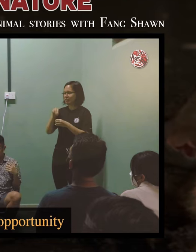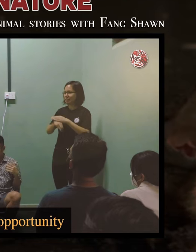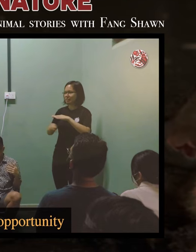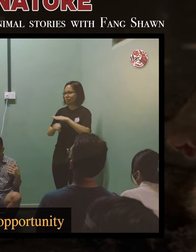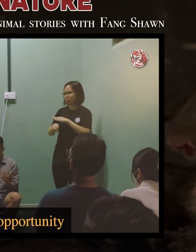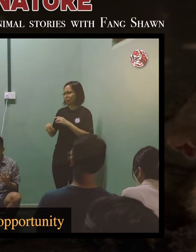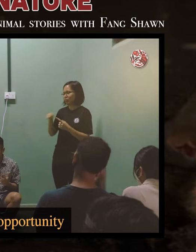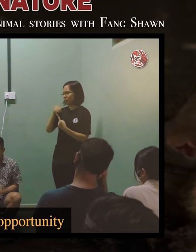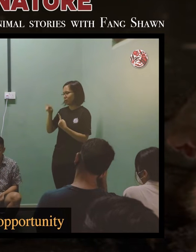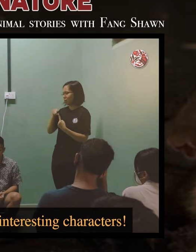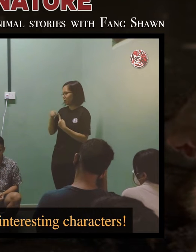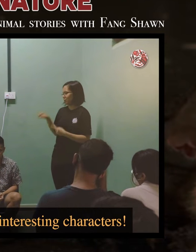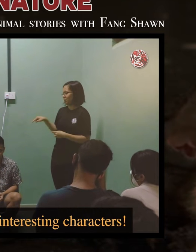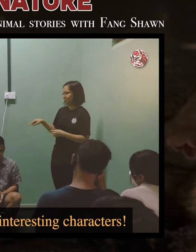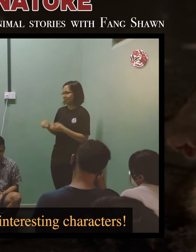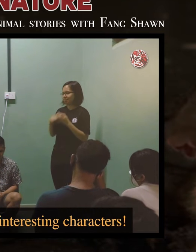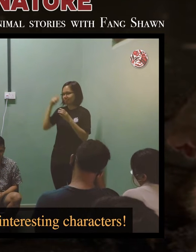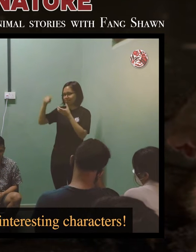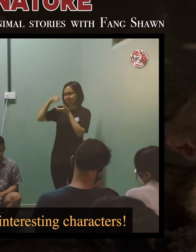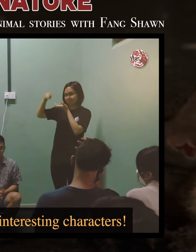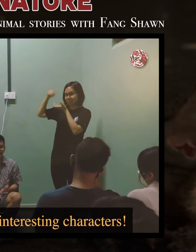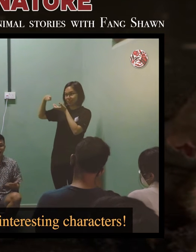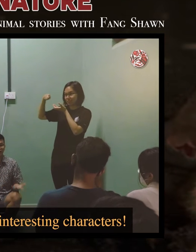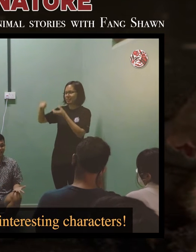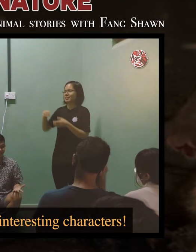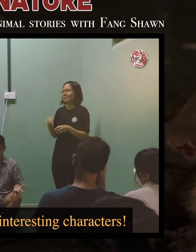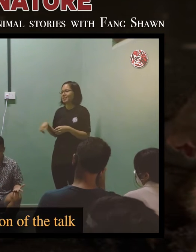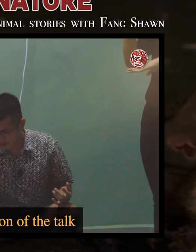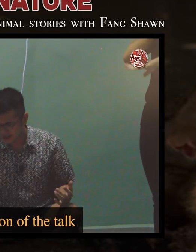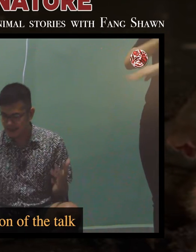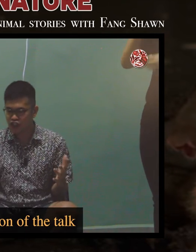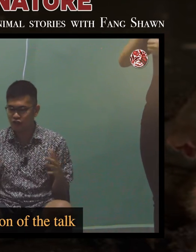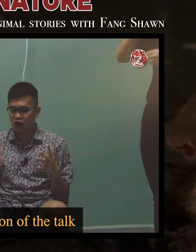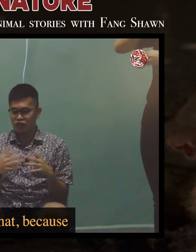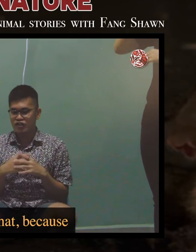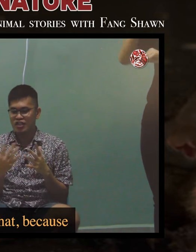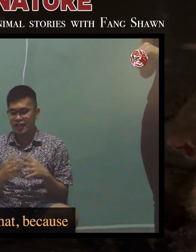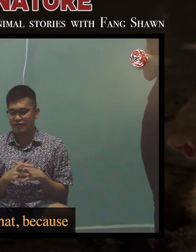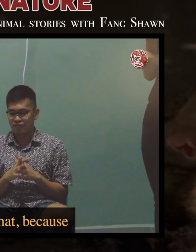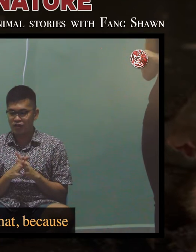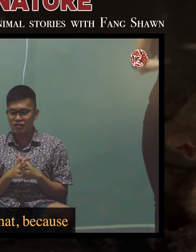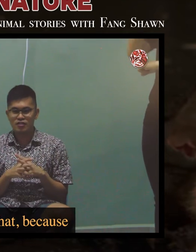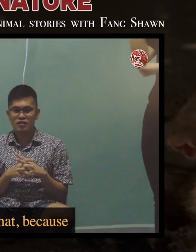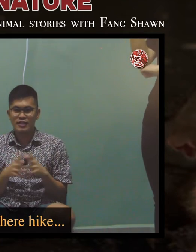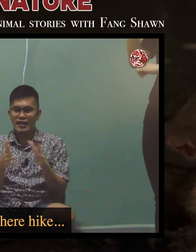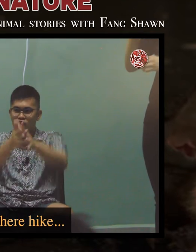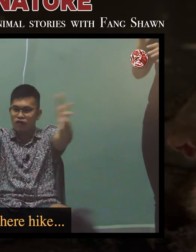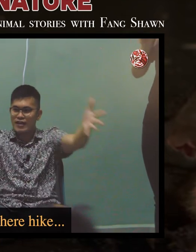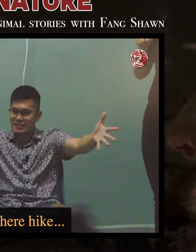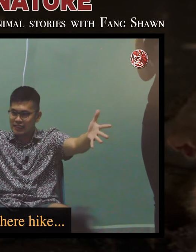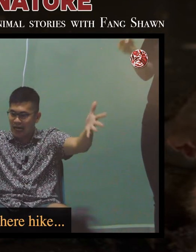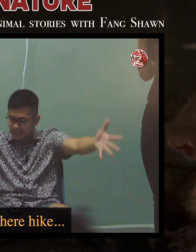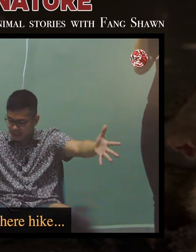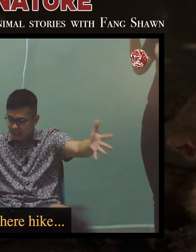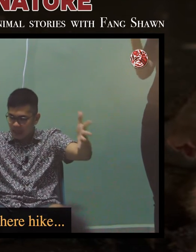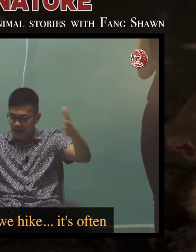a perfect opportunity for us to see some very interesting characters. And the intention of the talk is really just that, because yes, all of